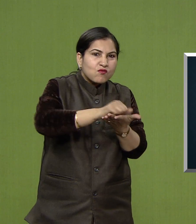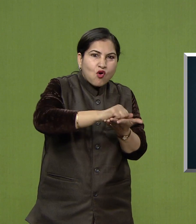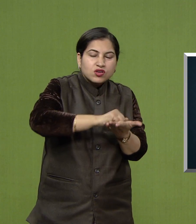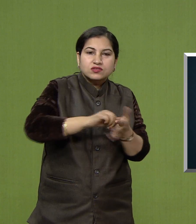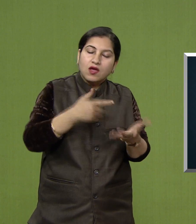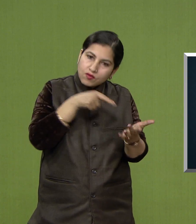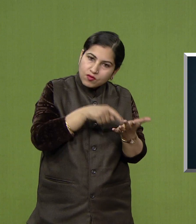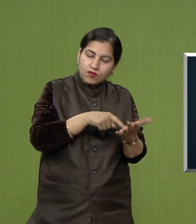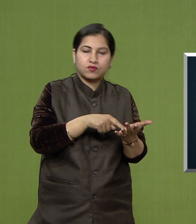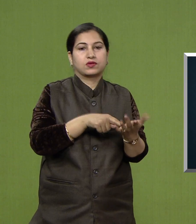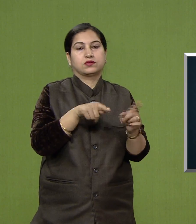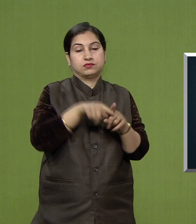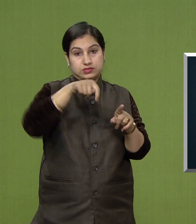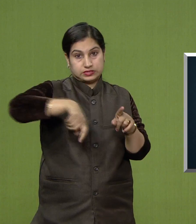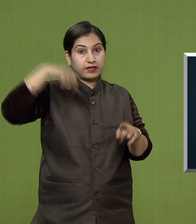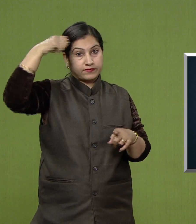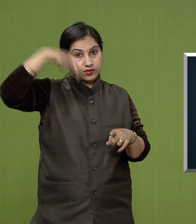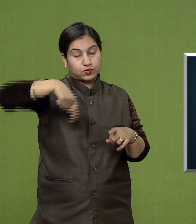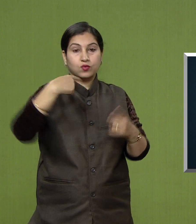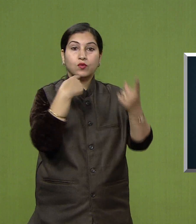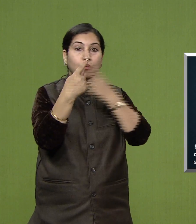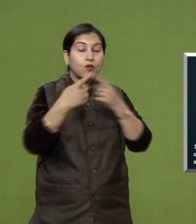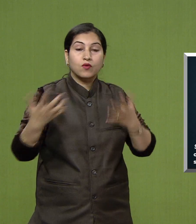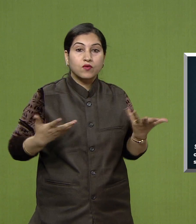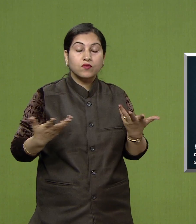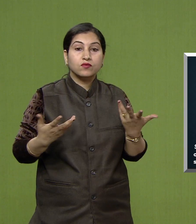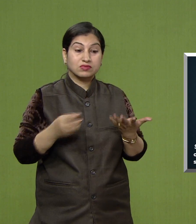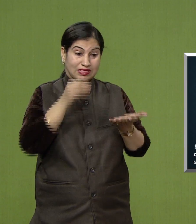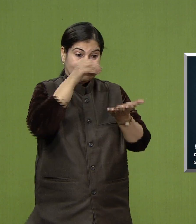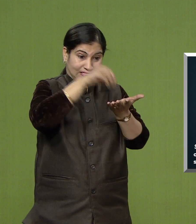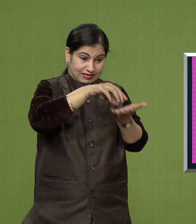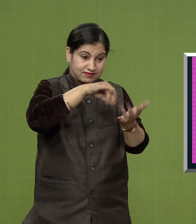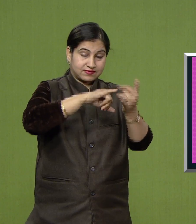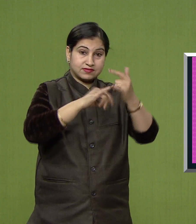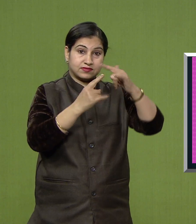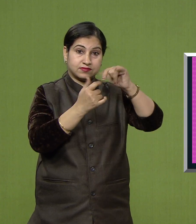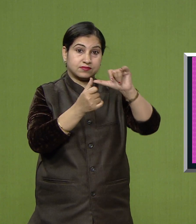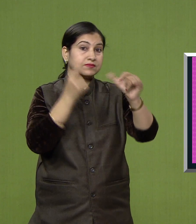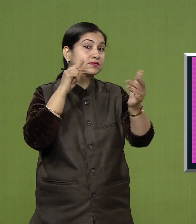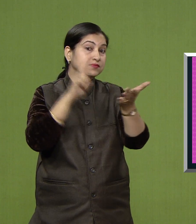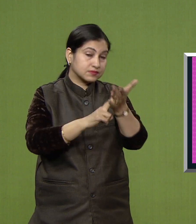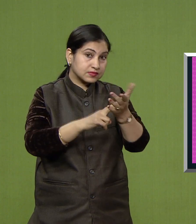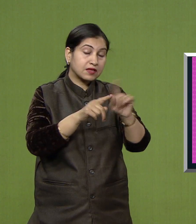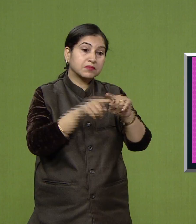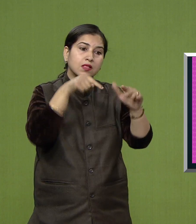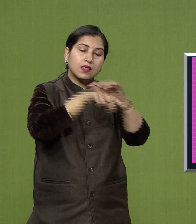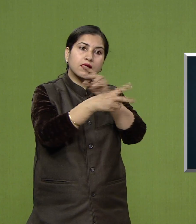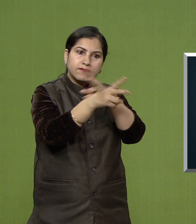this program, we will discuss about stain, classification of stains, methods